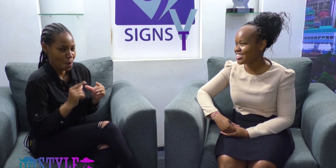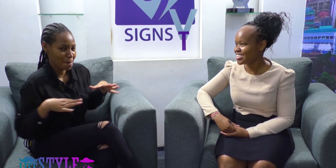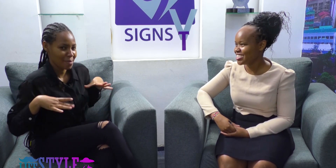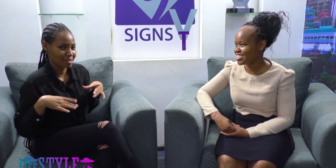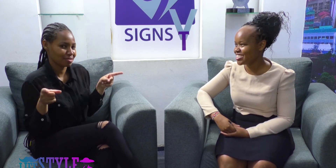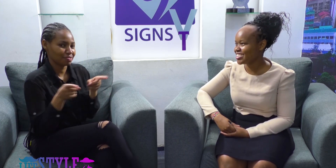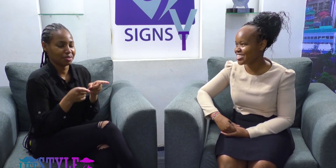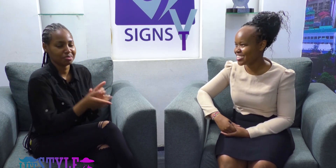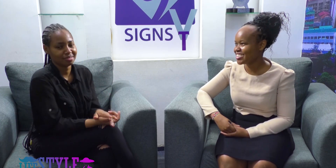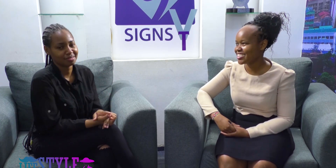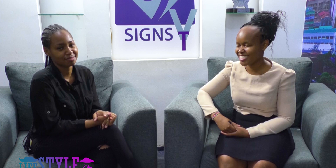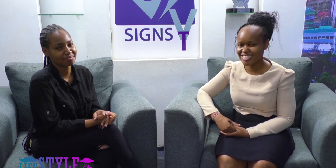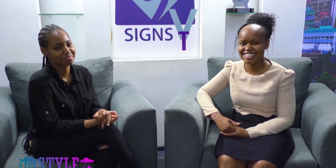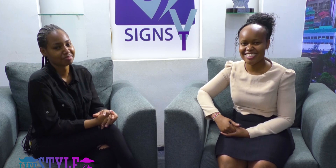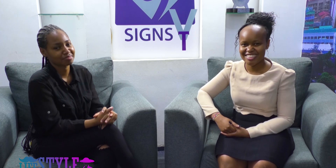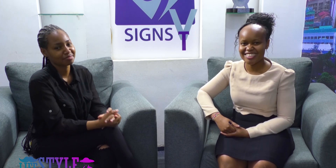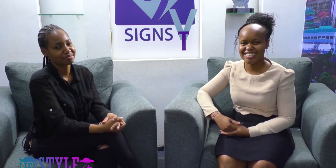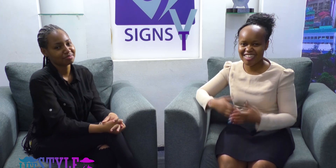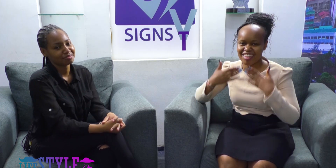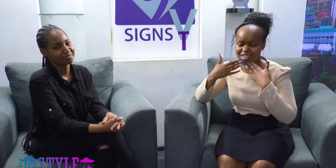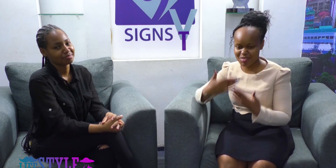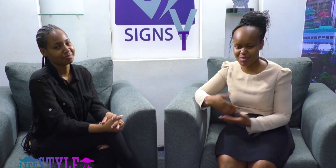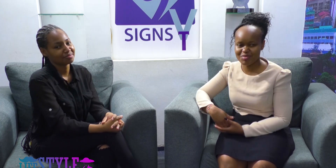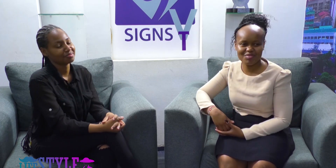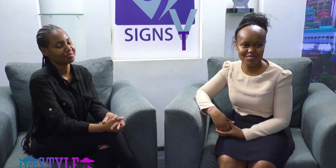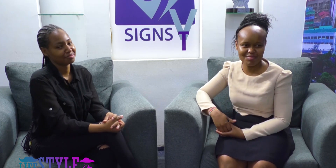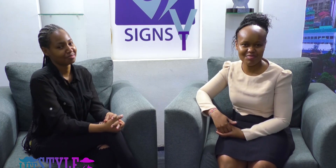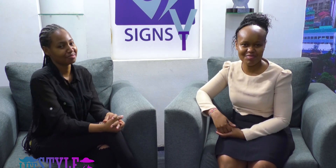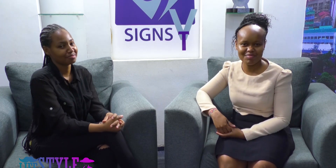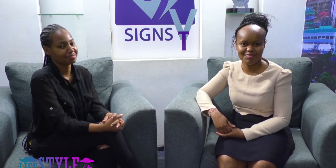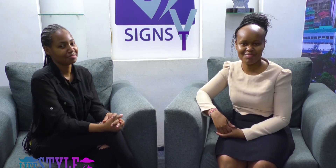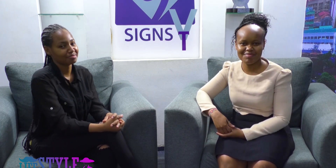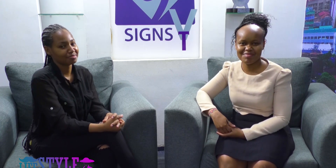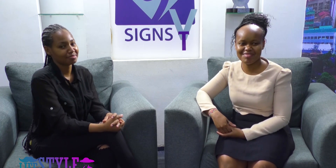Now we will take a short commercial break, and then we'll be back after the break.